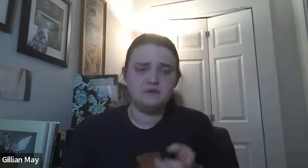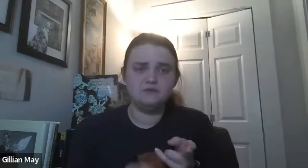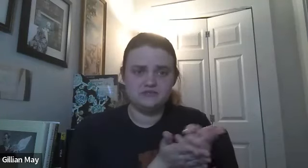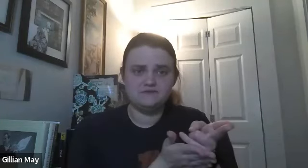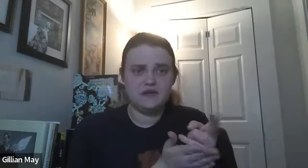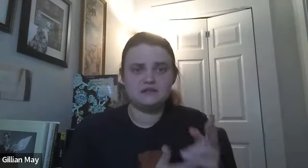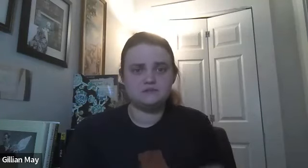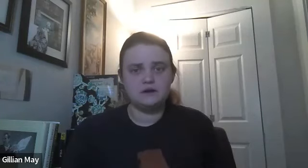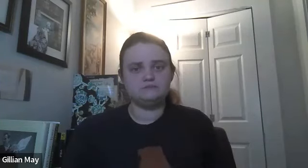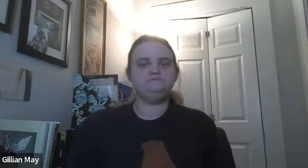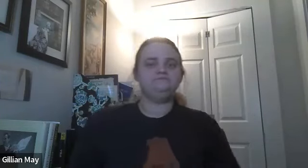will use it for that as well.